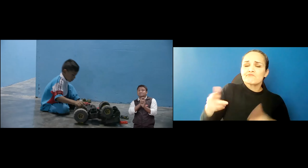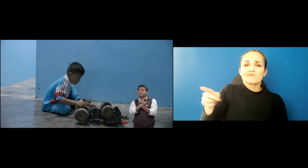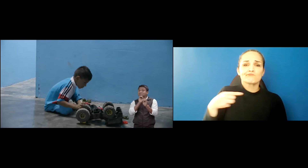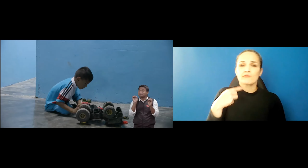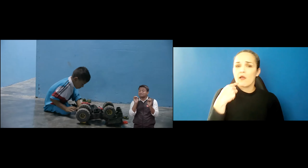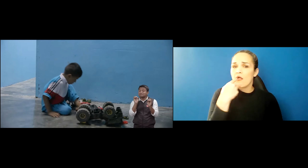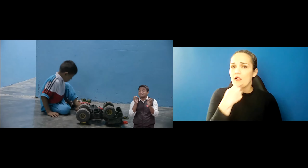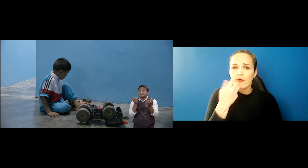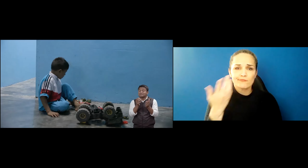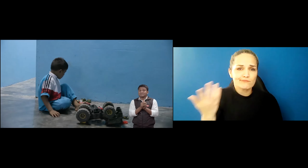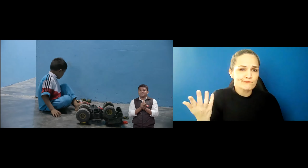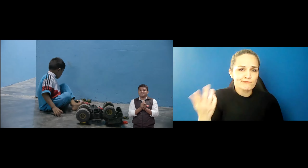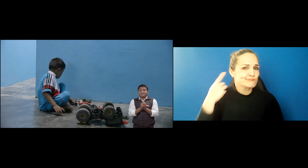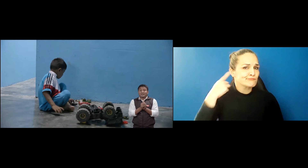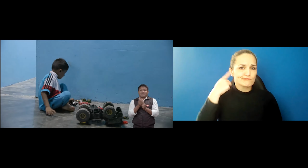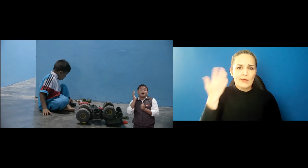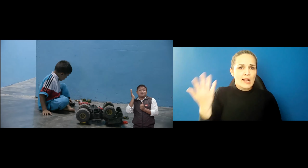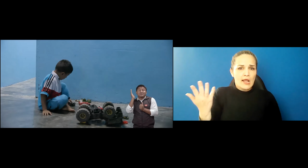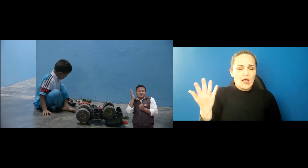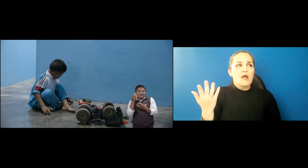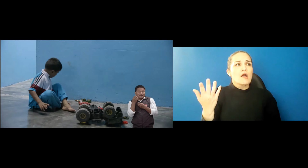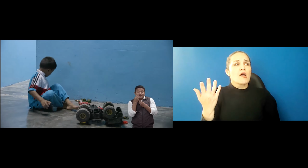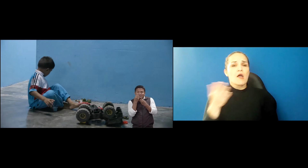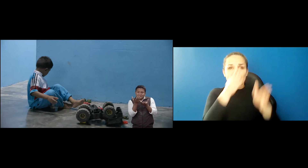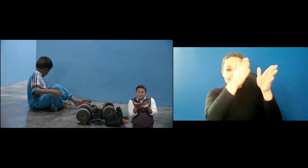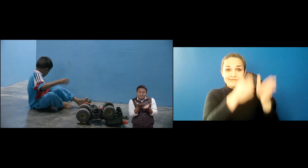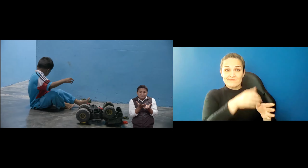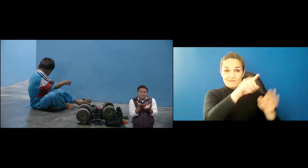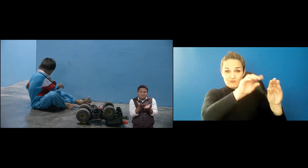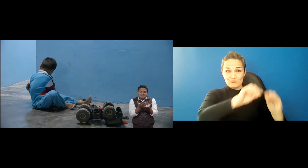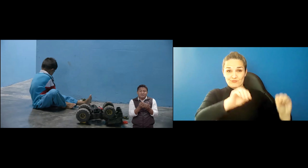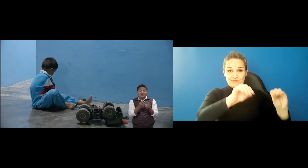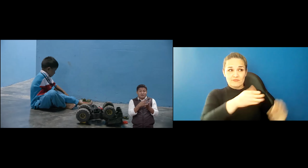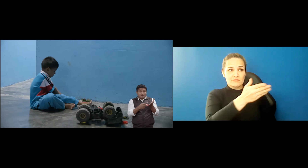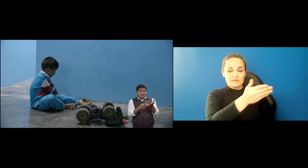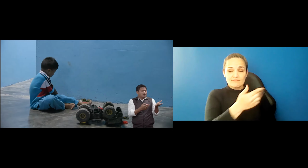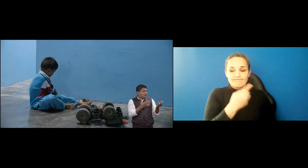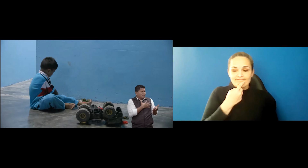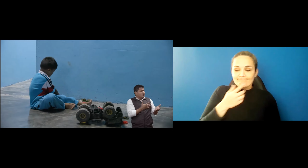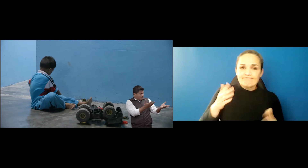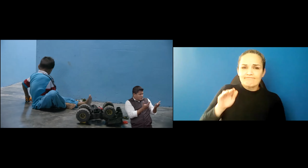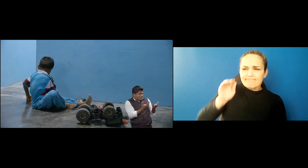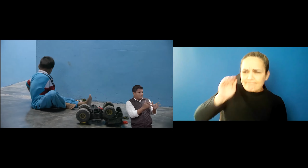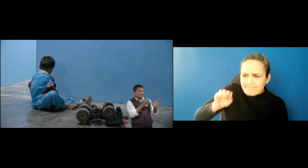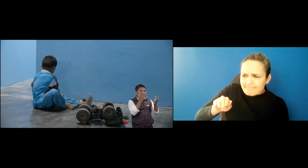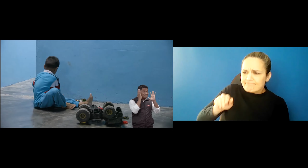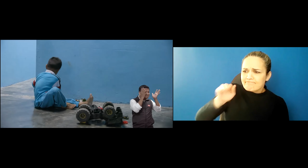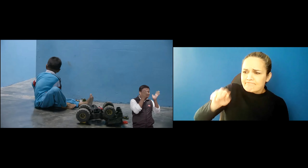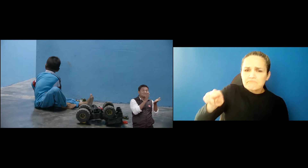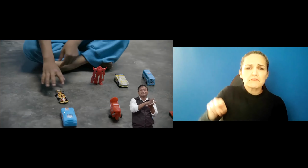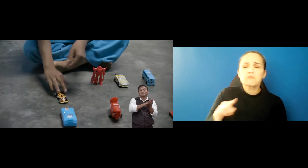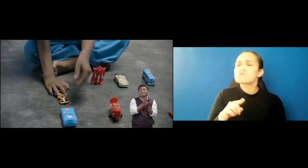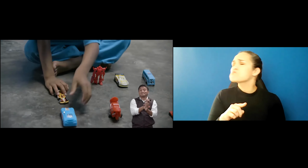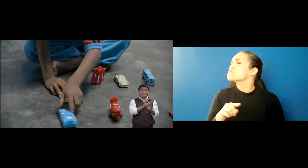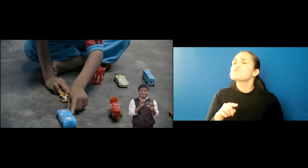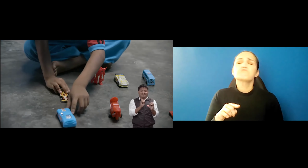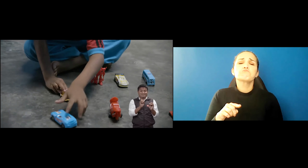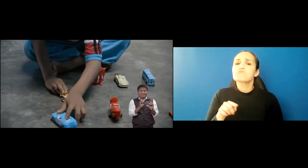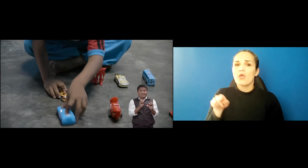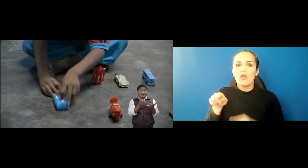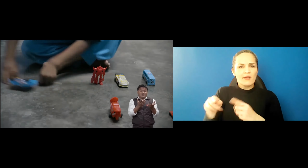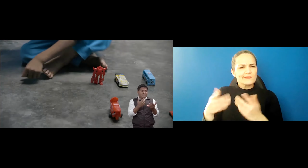childcare. He said they told me he didn't speak, he couldn't hear, and the teachers there told me that they would call